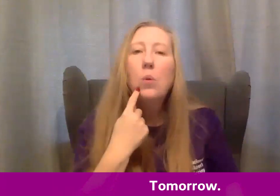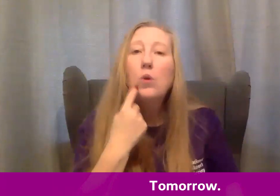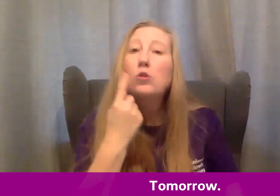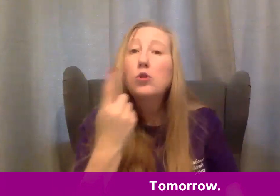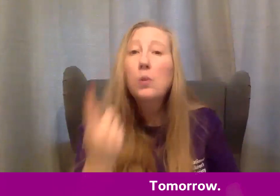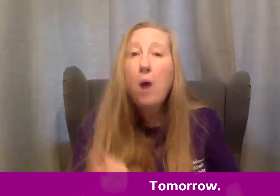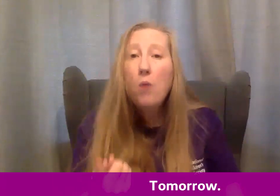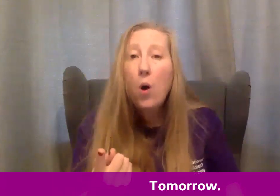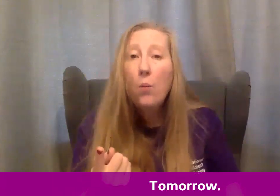Tomorrow.